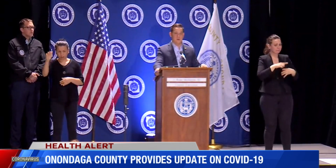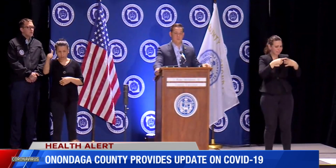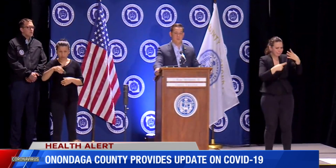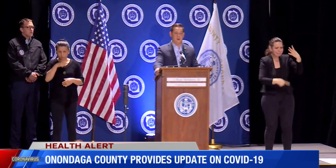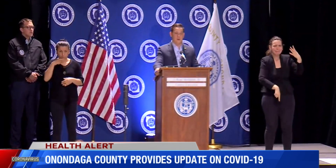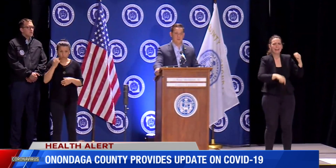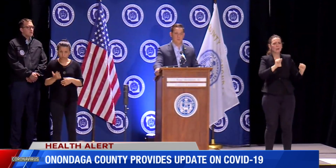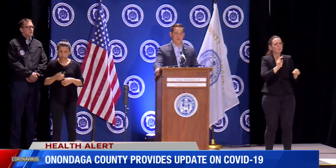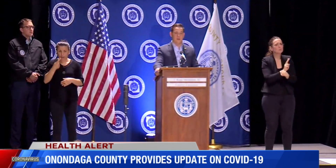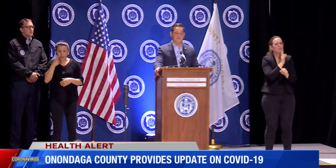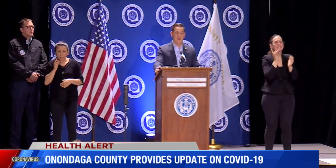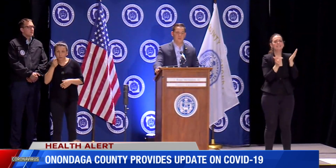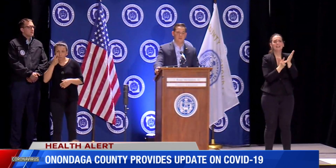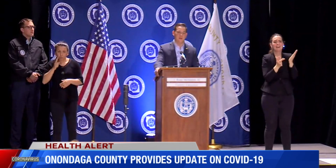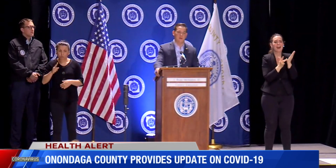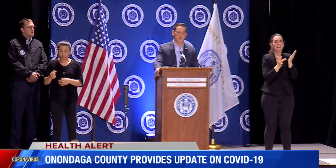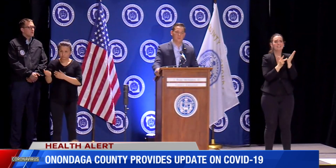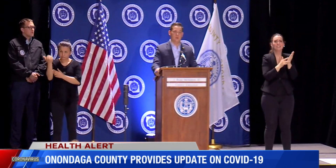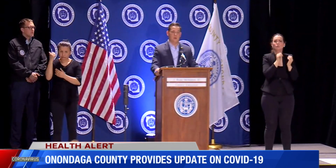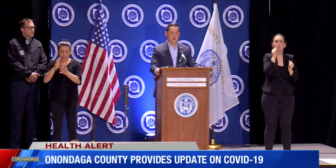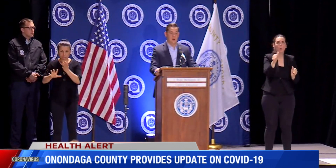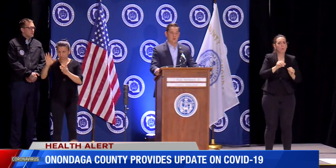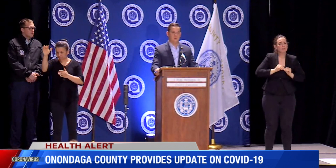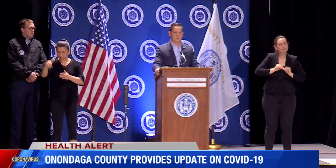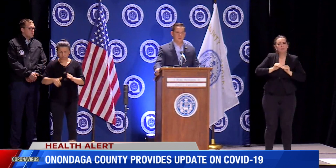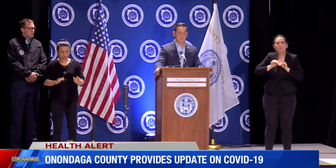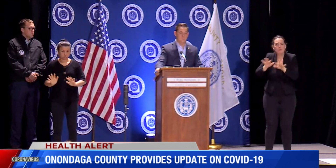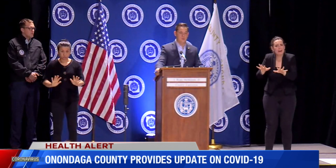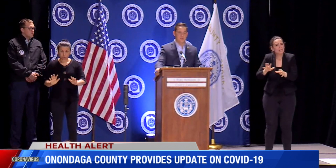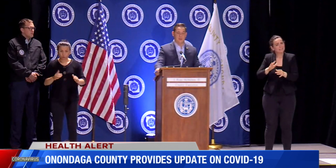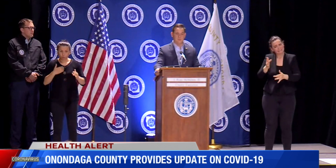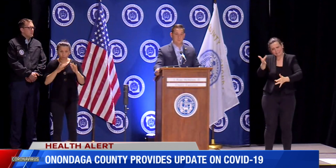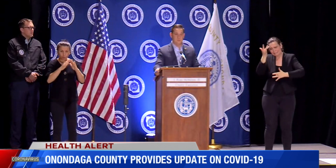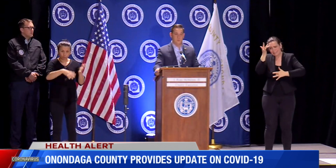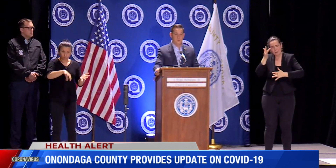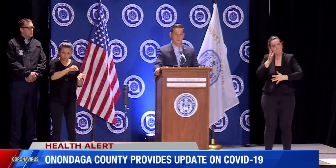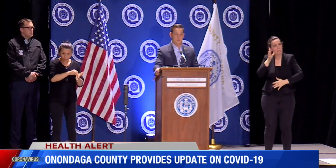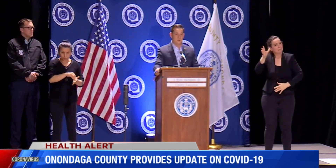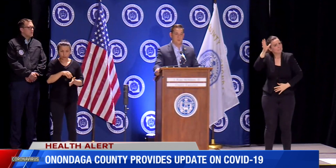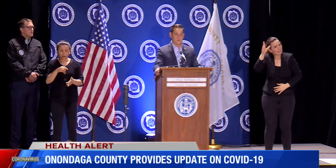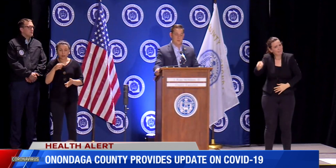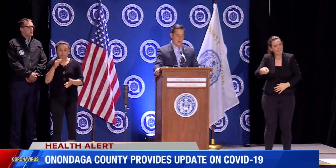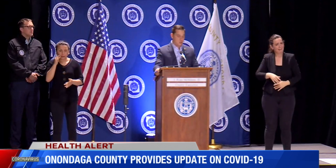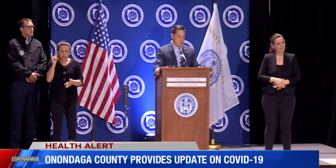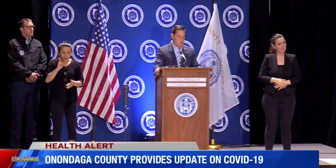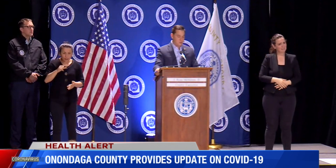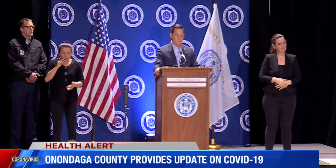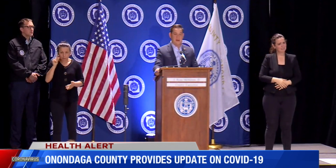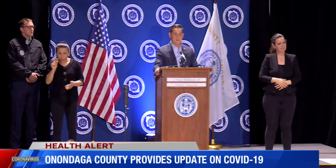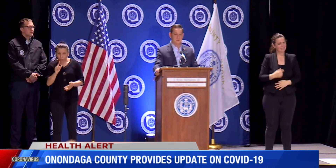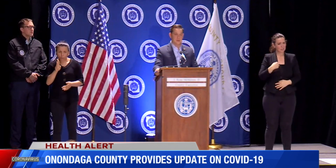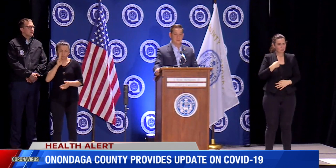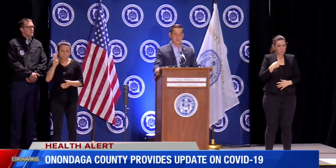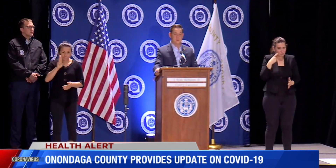risk because we're getting families together. We see it. We see the data shows it. Positive cases